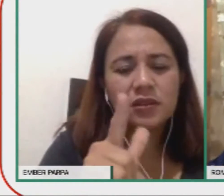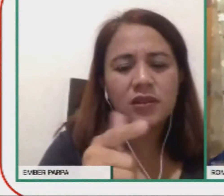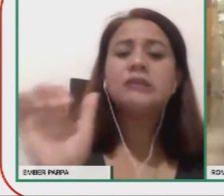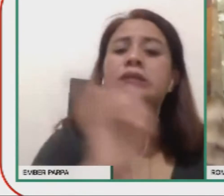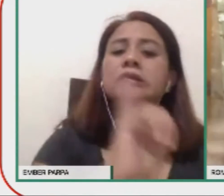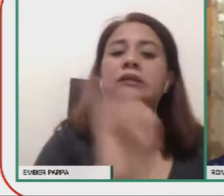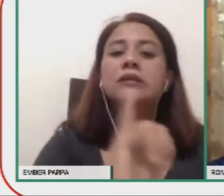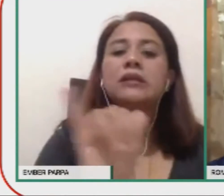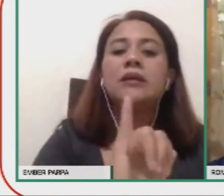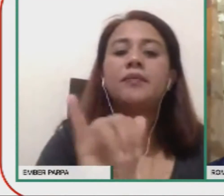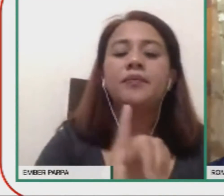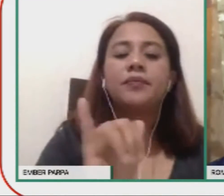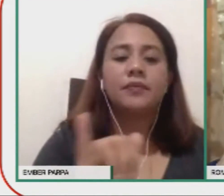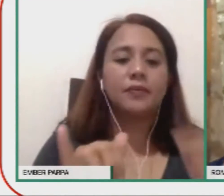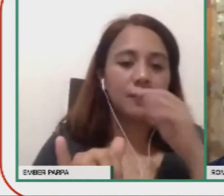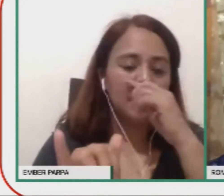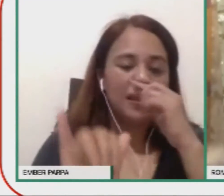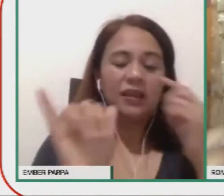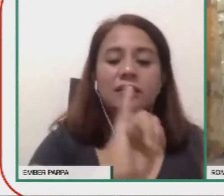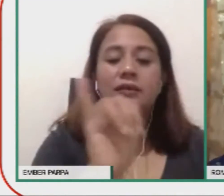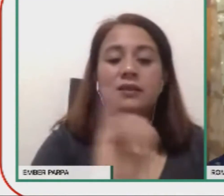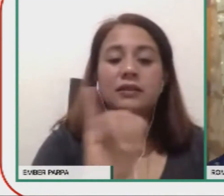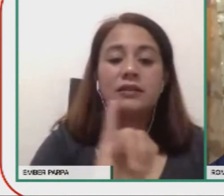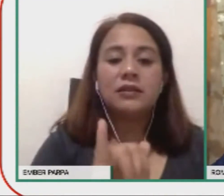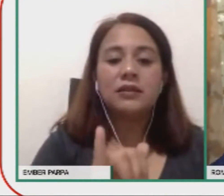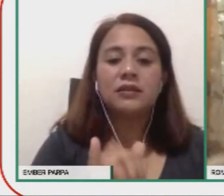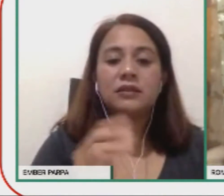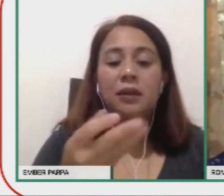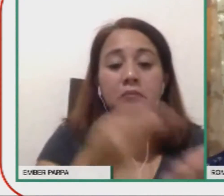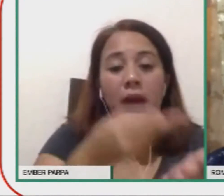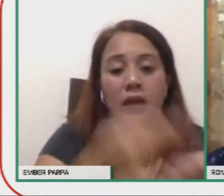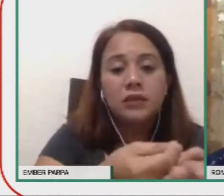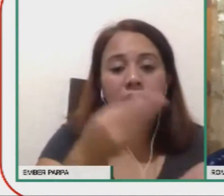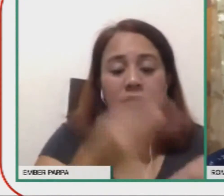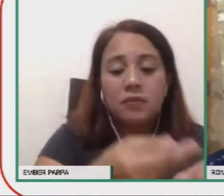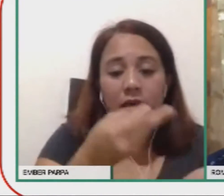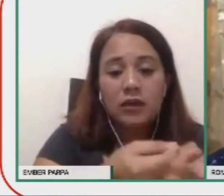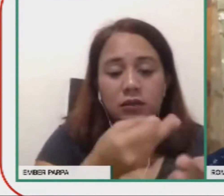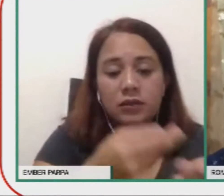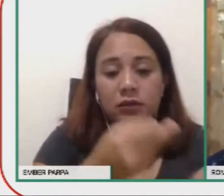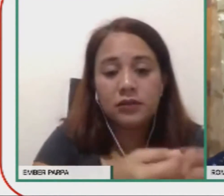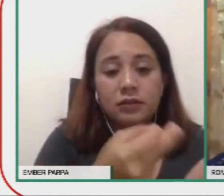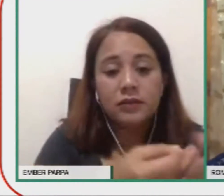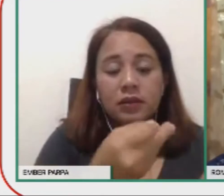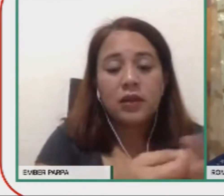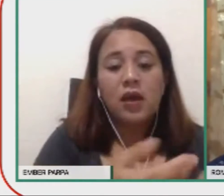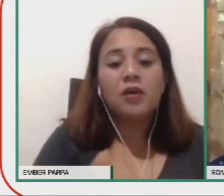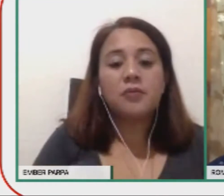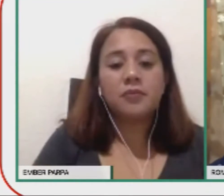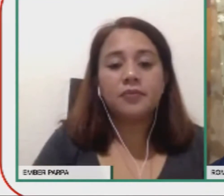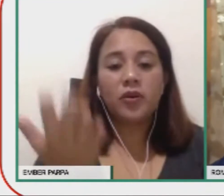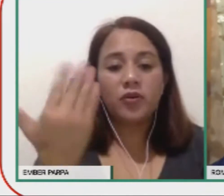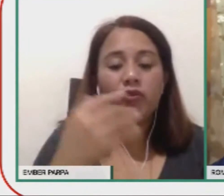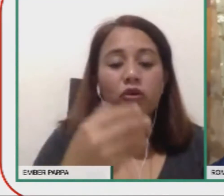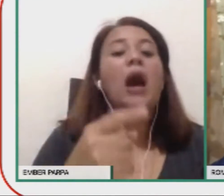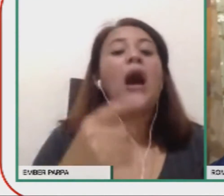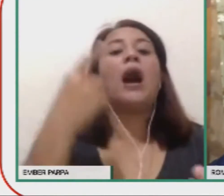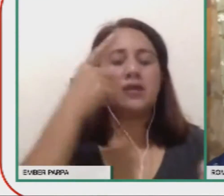a fund, some kind of a fund. They have to look for so she can have funds for